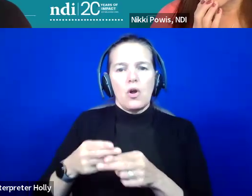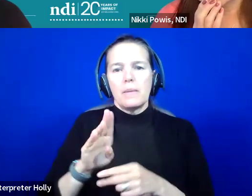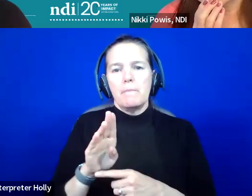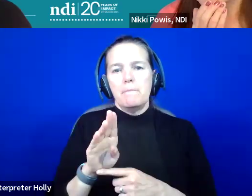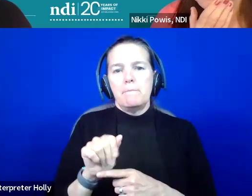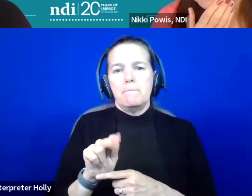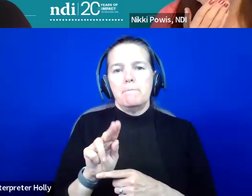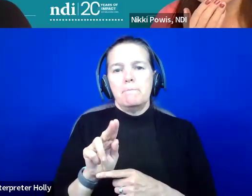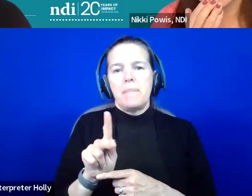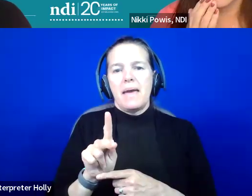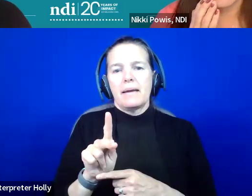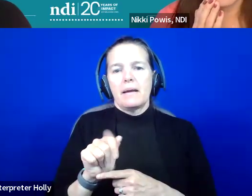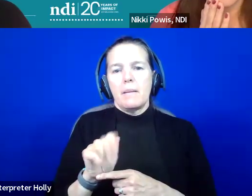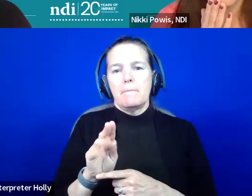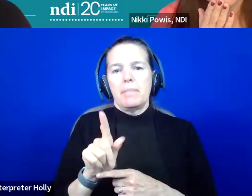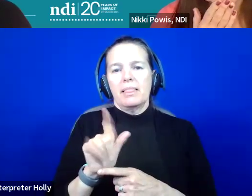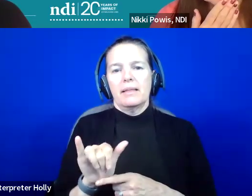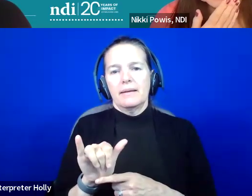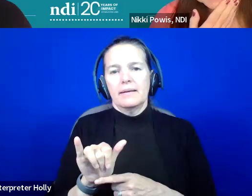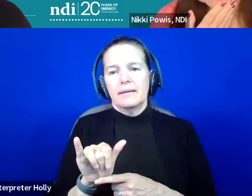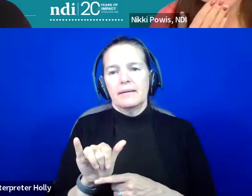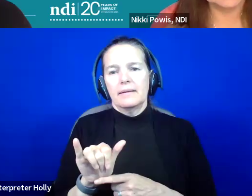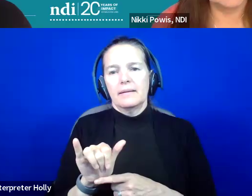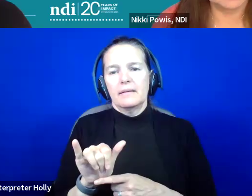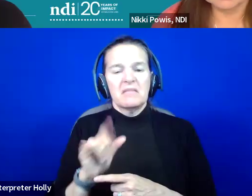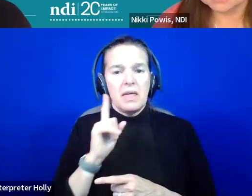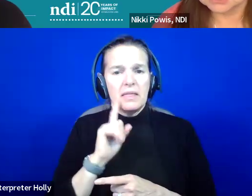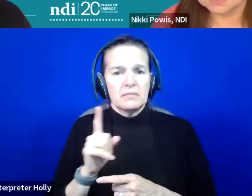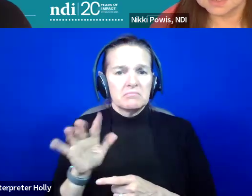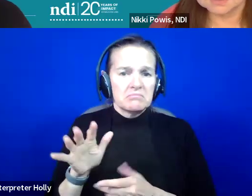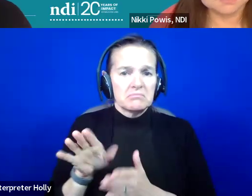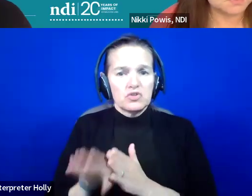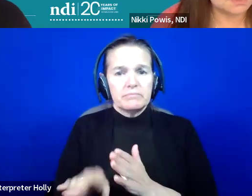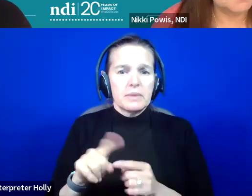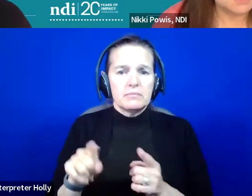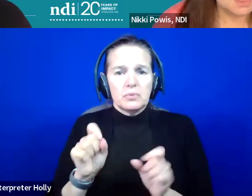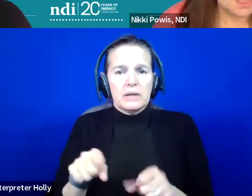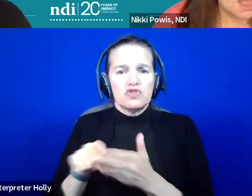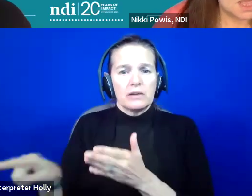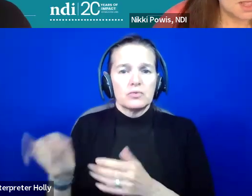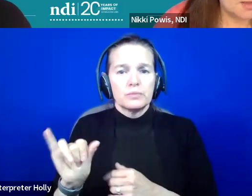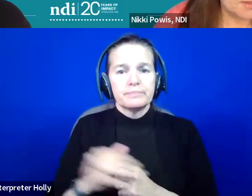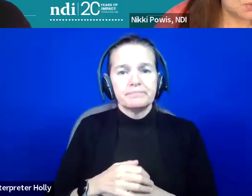Bankably. So I think it's fairly inexpensive, but you might check that out as well.